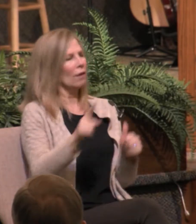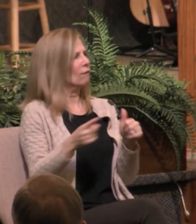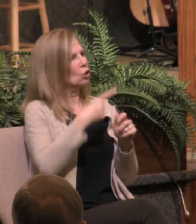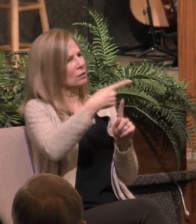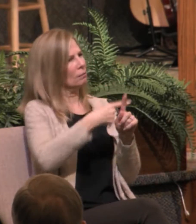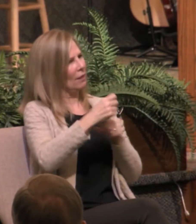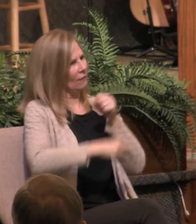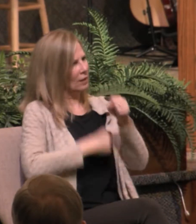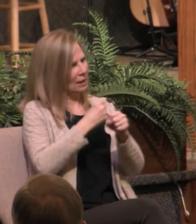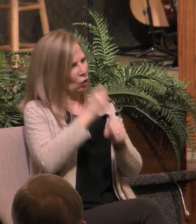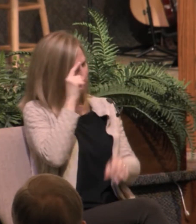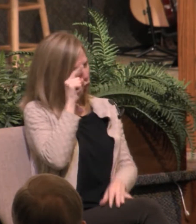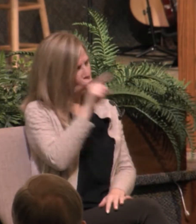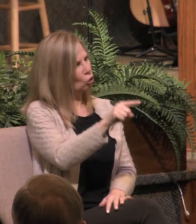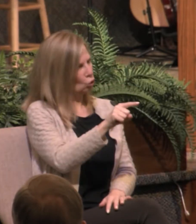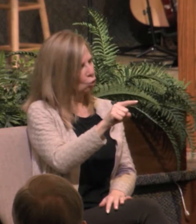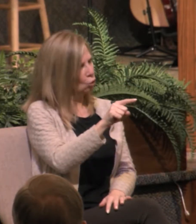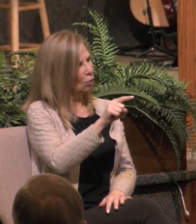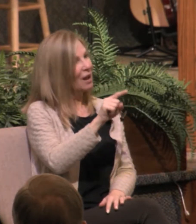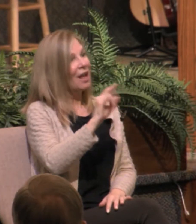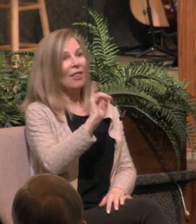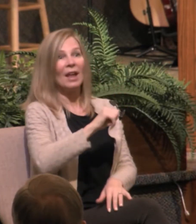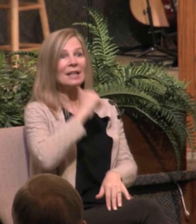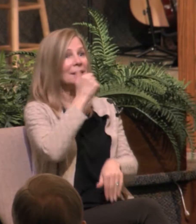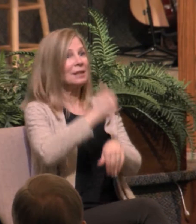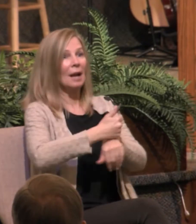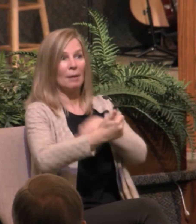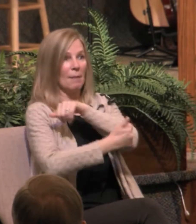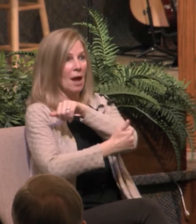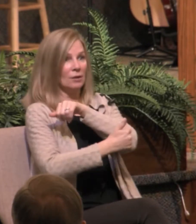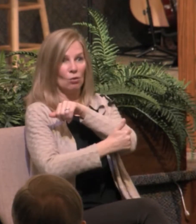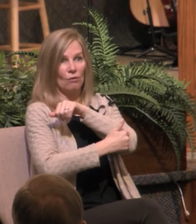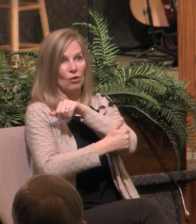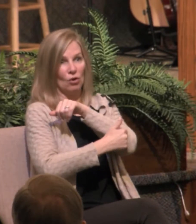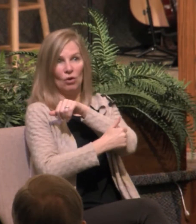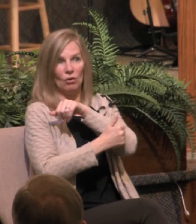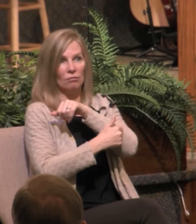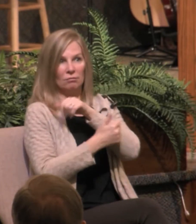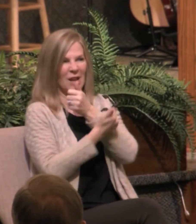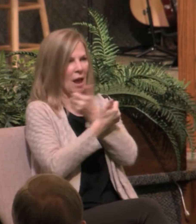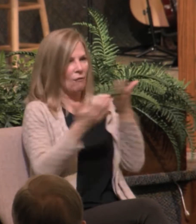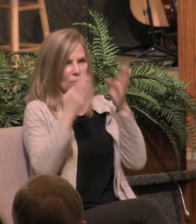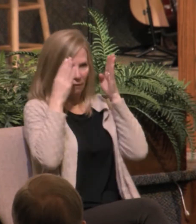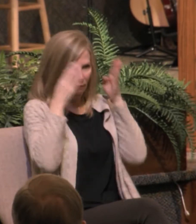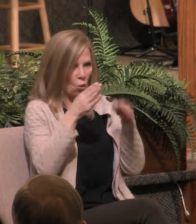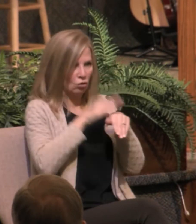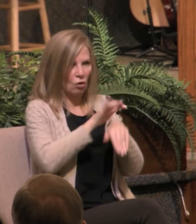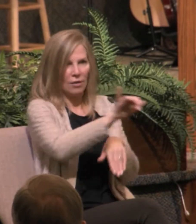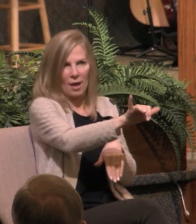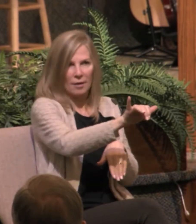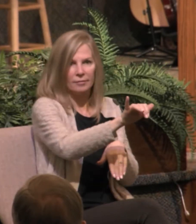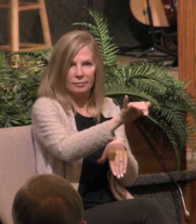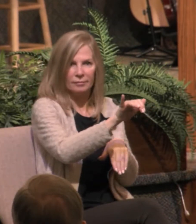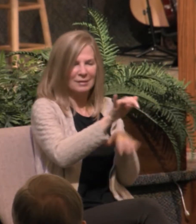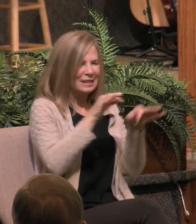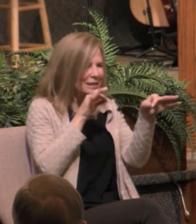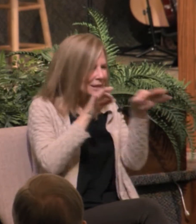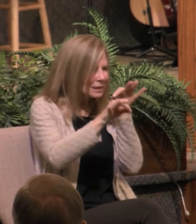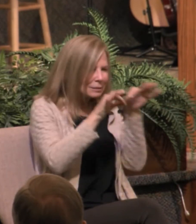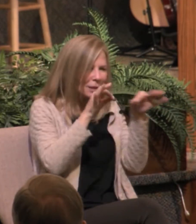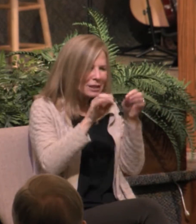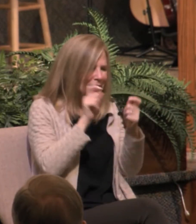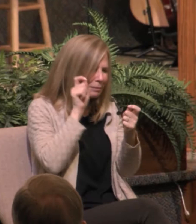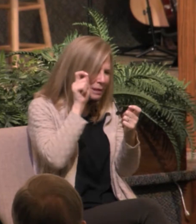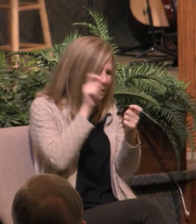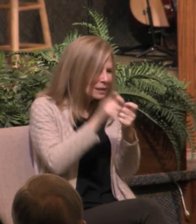of the year to you. And then he set up the Passover. Everything was centered around that. The directions were very specific